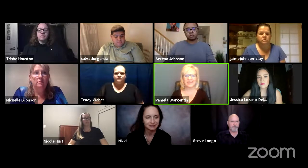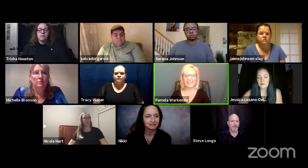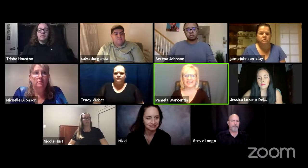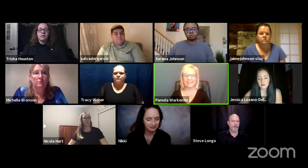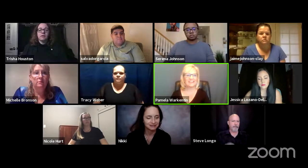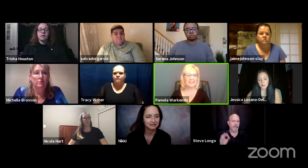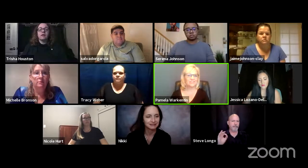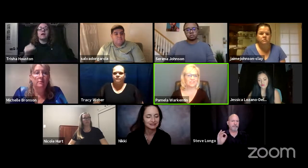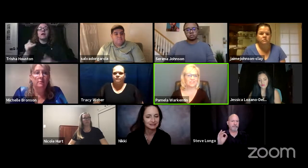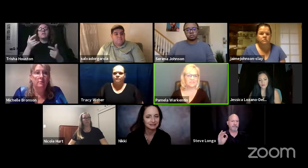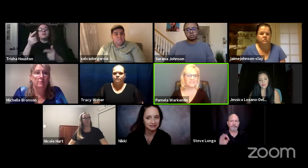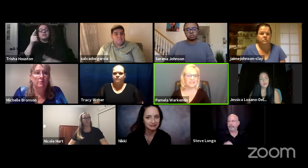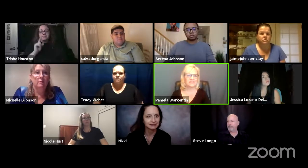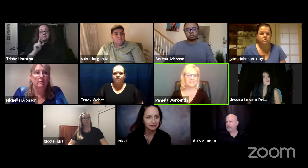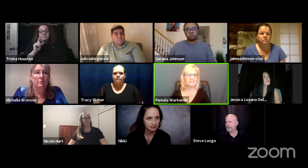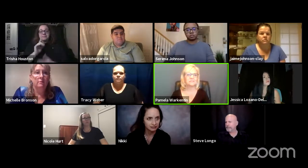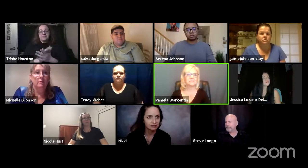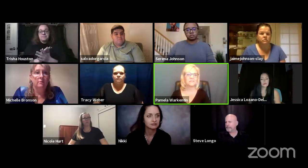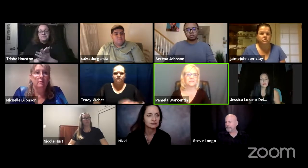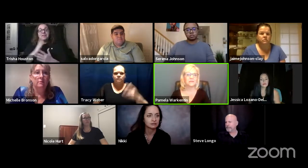appropriately. Yes, Jamie seconds.